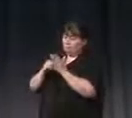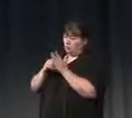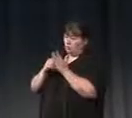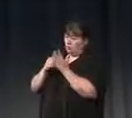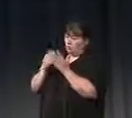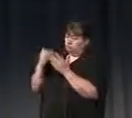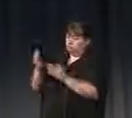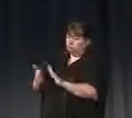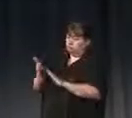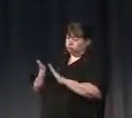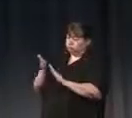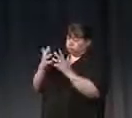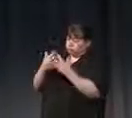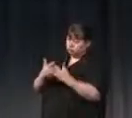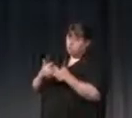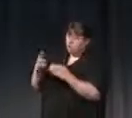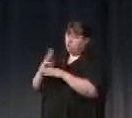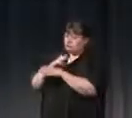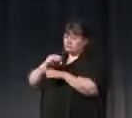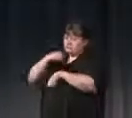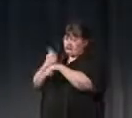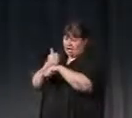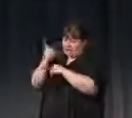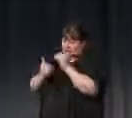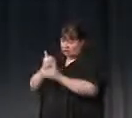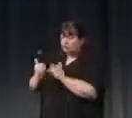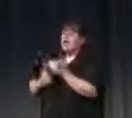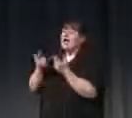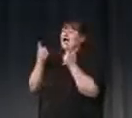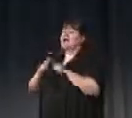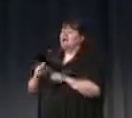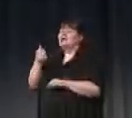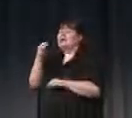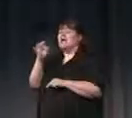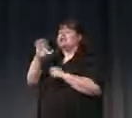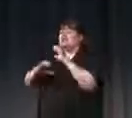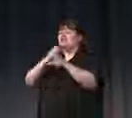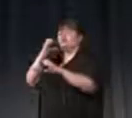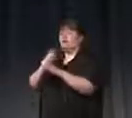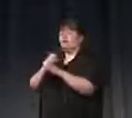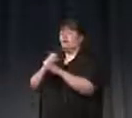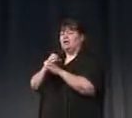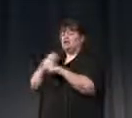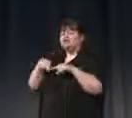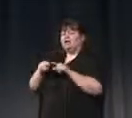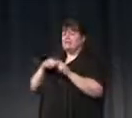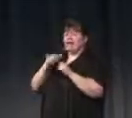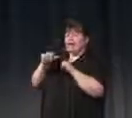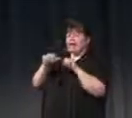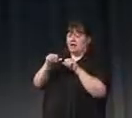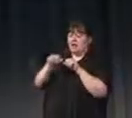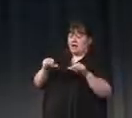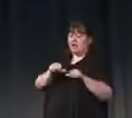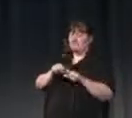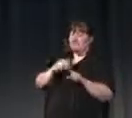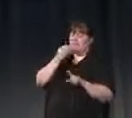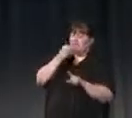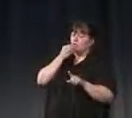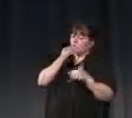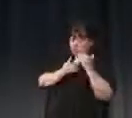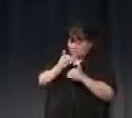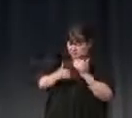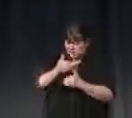mechanically according to a set procedure, came into use in the late 19th century in the arena of food processing. The term